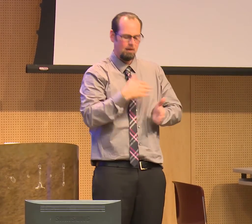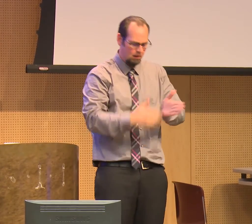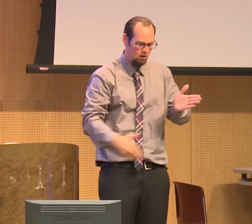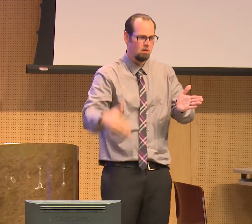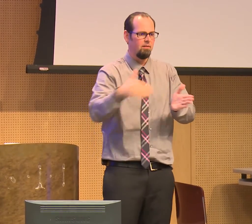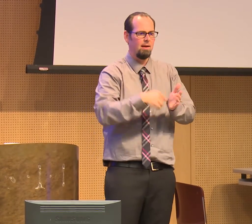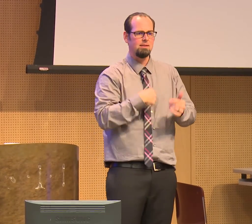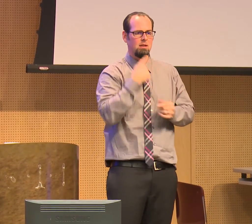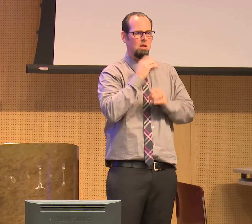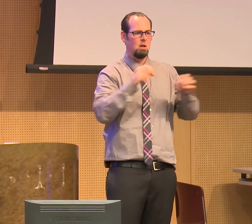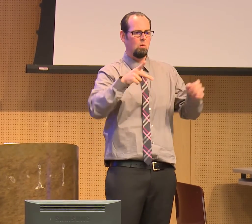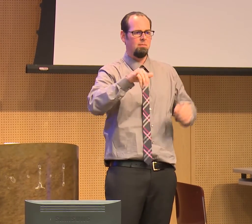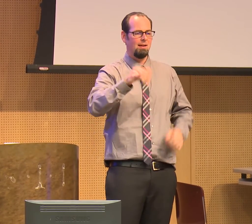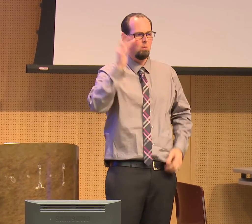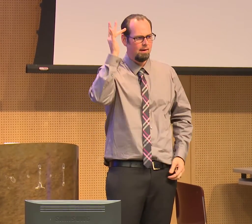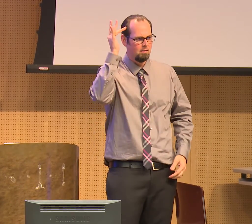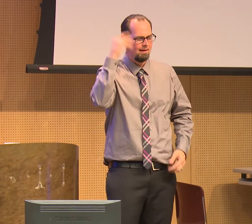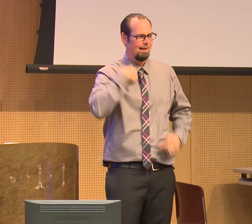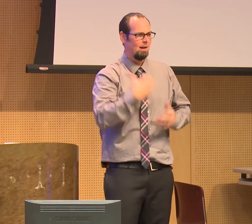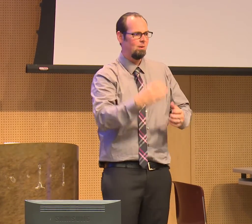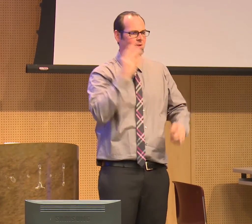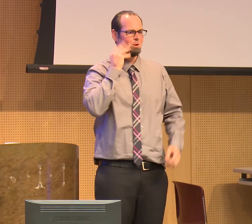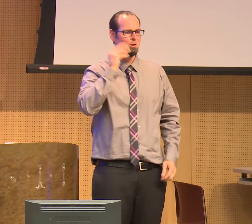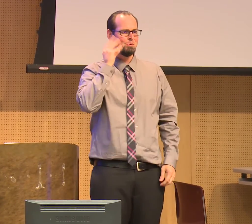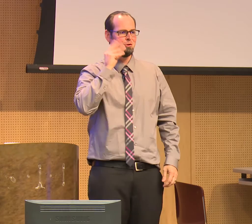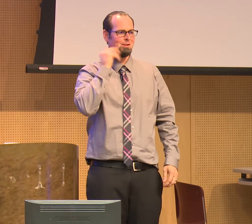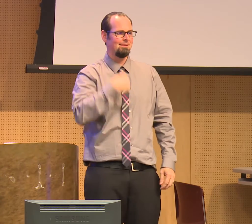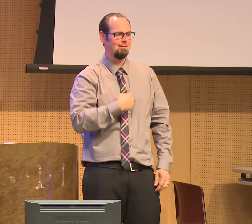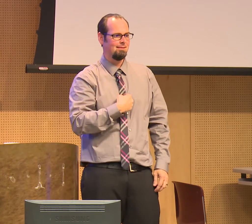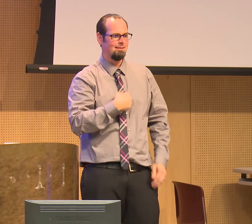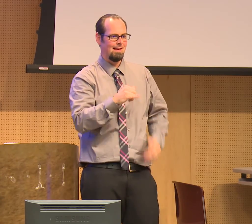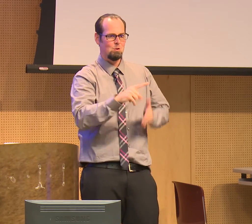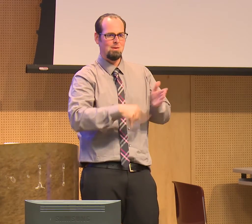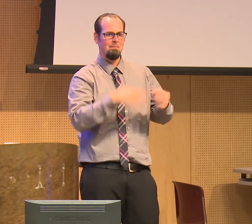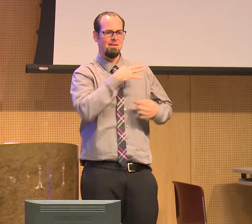And they didn't realize I could do things. They figured no way, but I gained